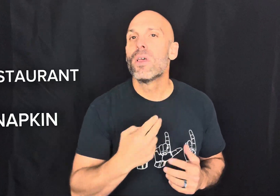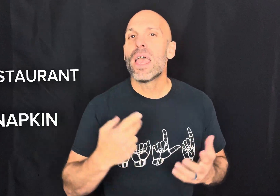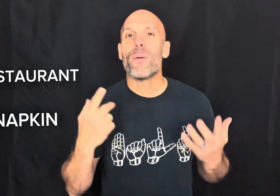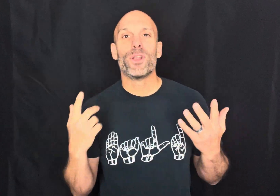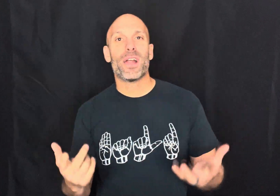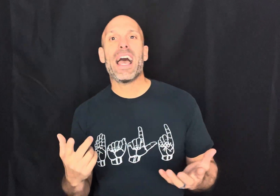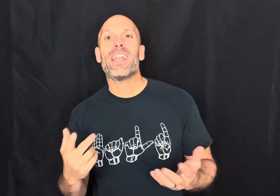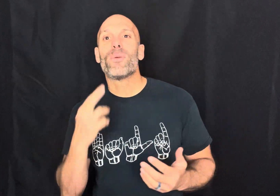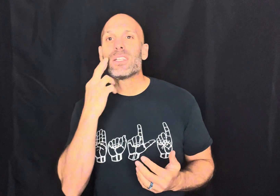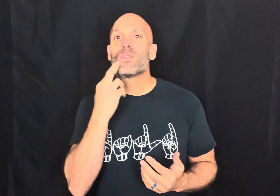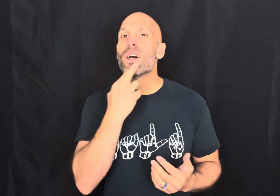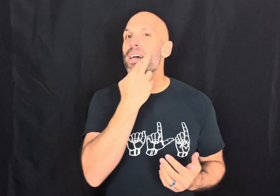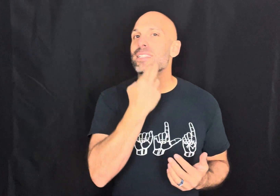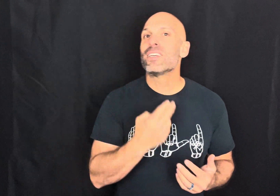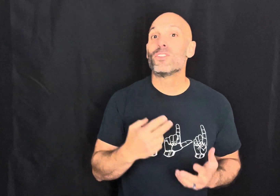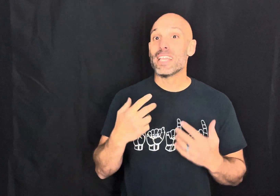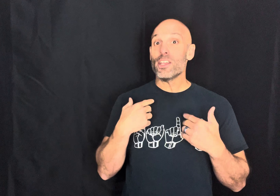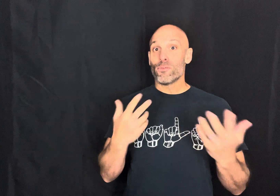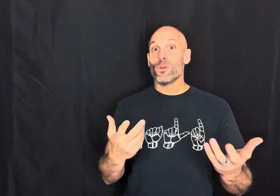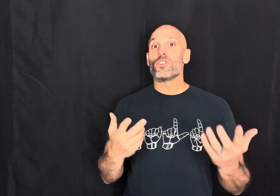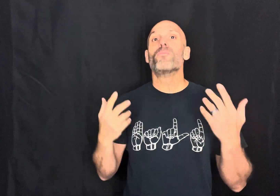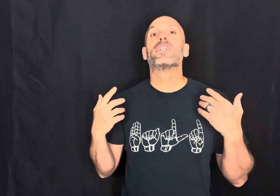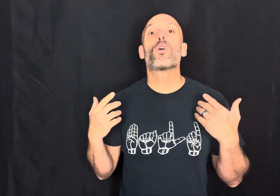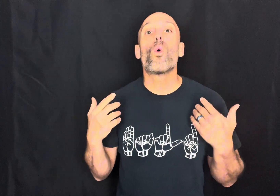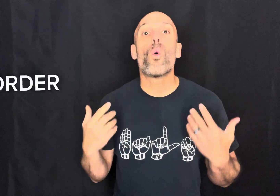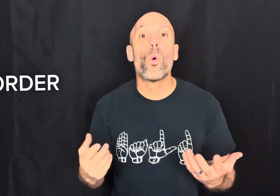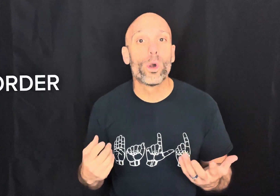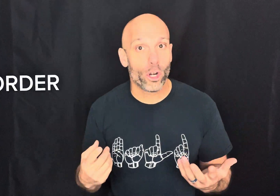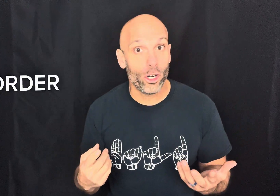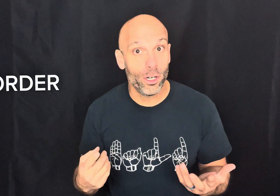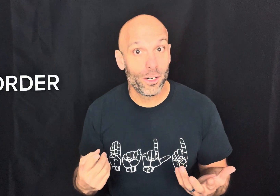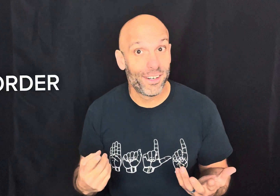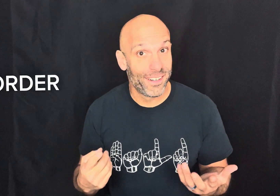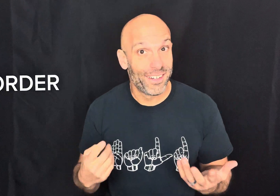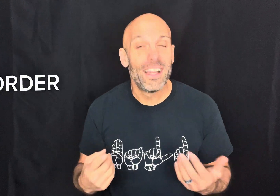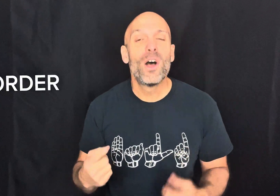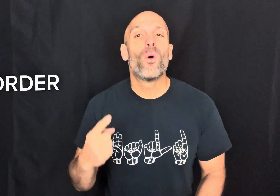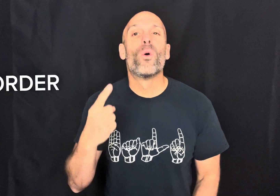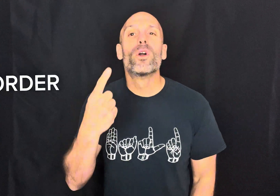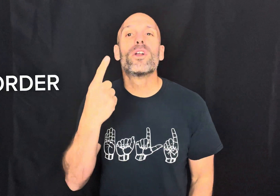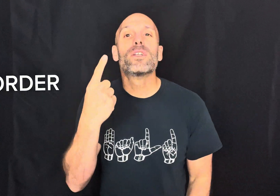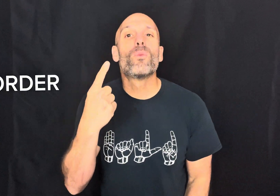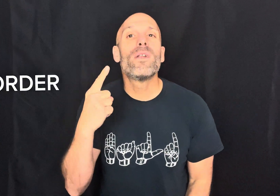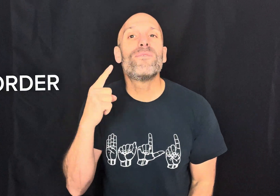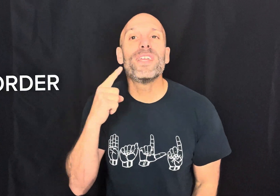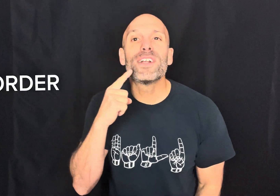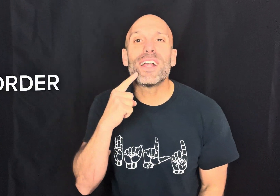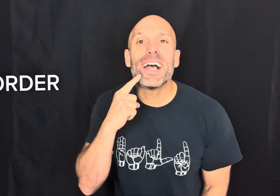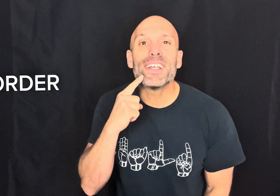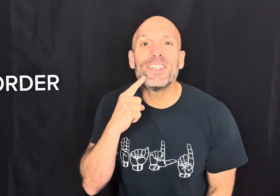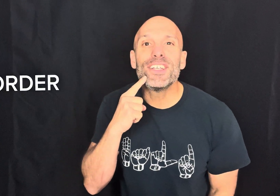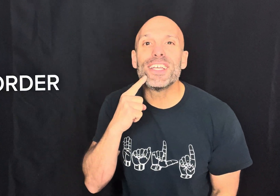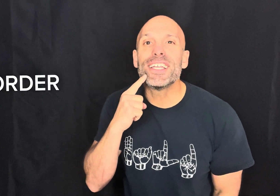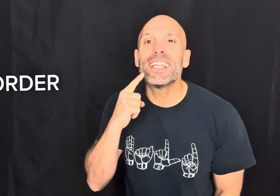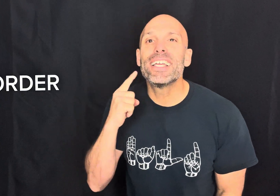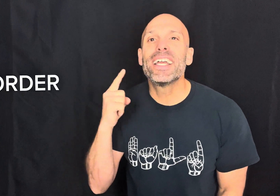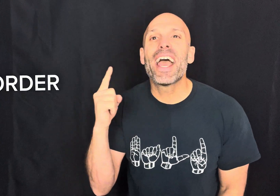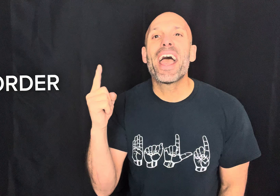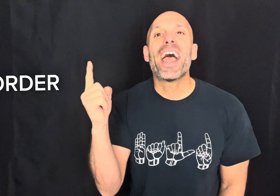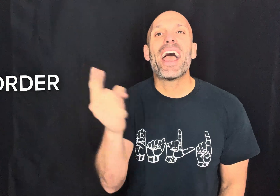And when you're at a restaurant, to get your food, you must order. Order is one finger at your chin and